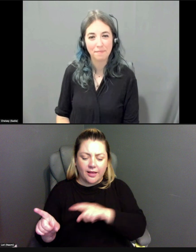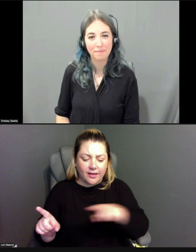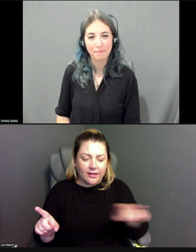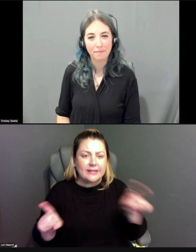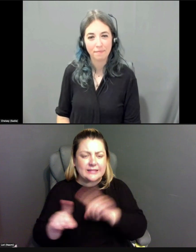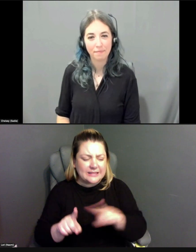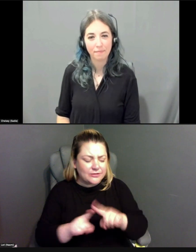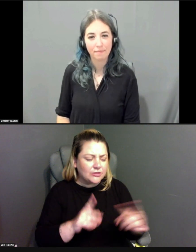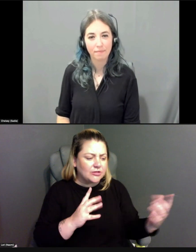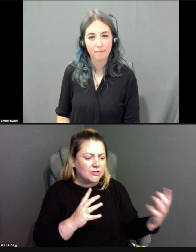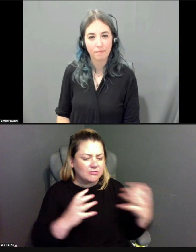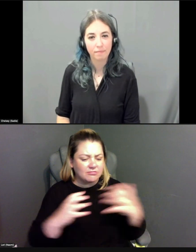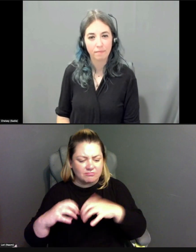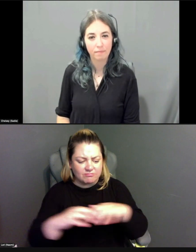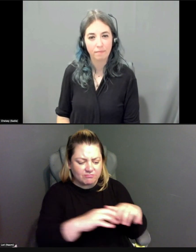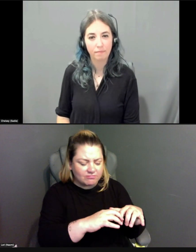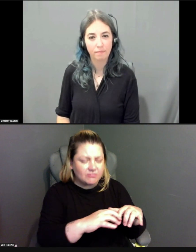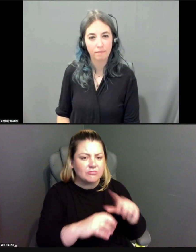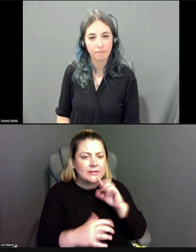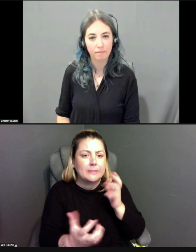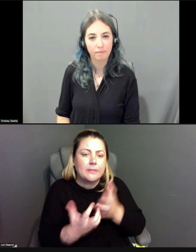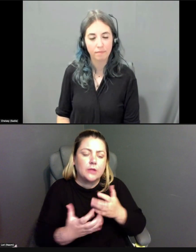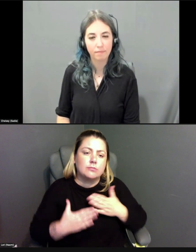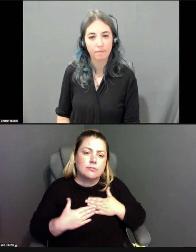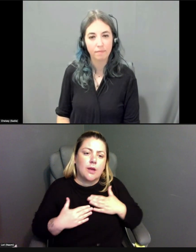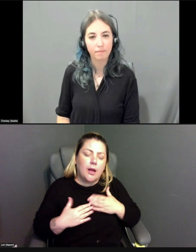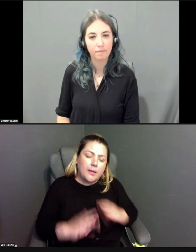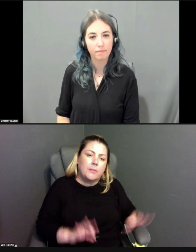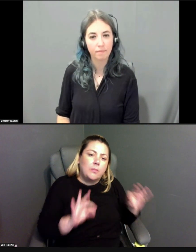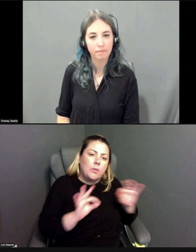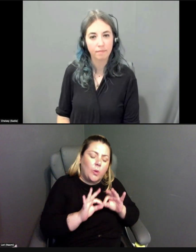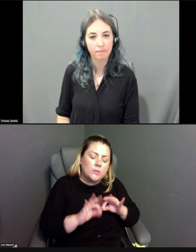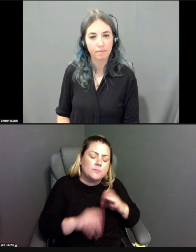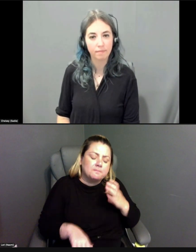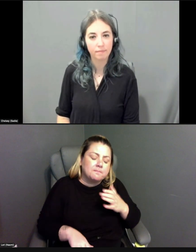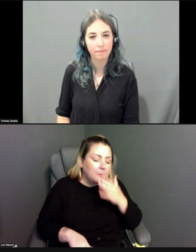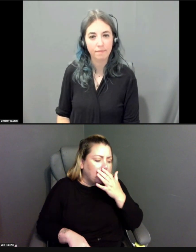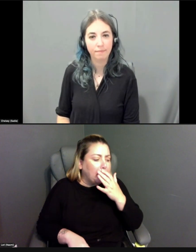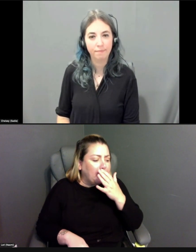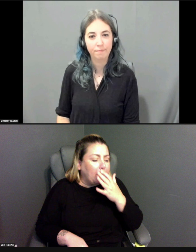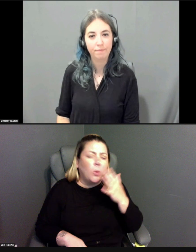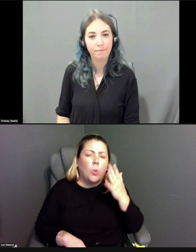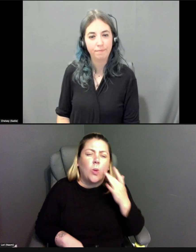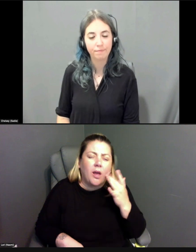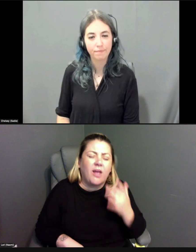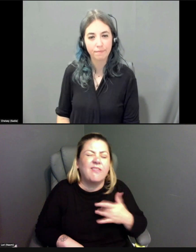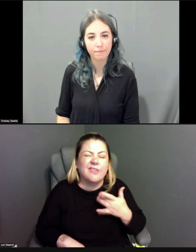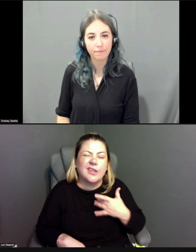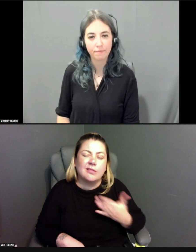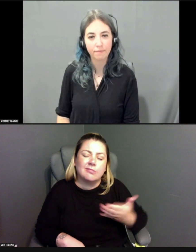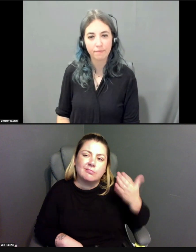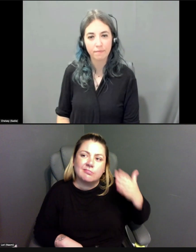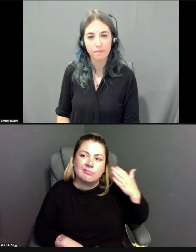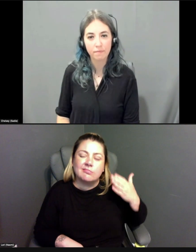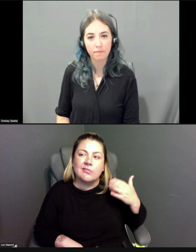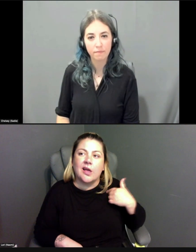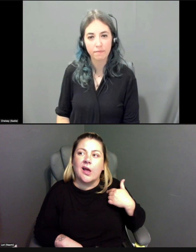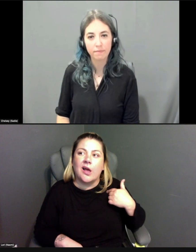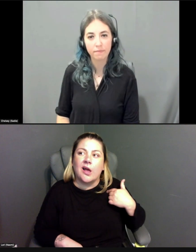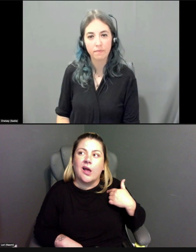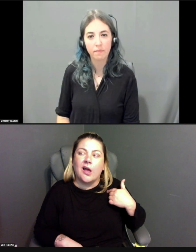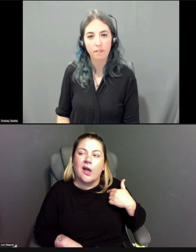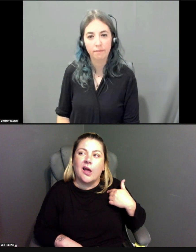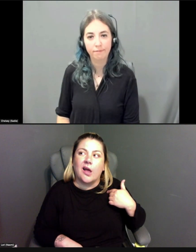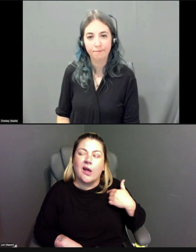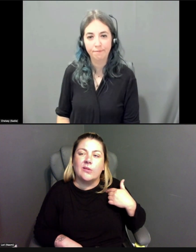with things that matter to me. And just, I think for a while I was like really, really going down a rabbit. Like I had